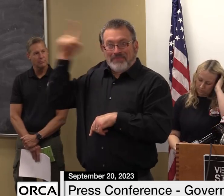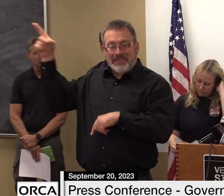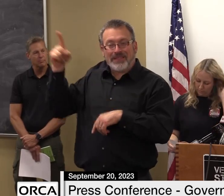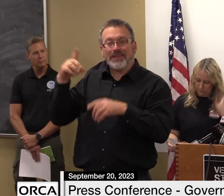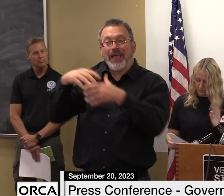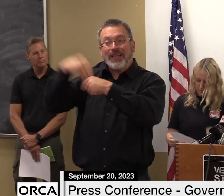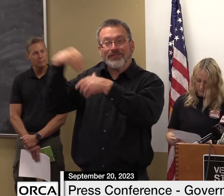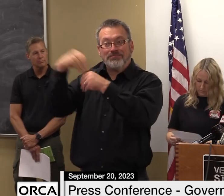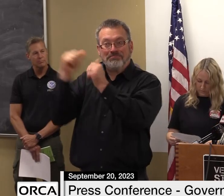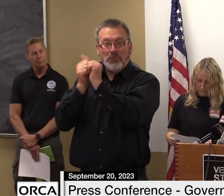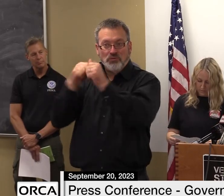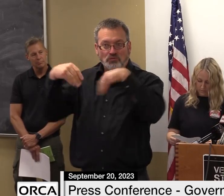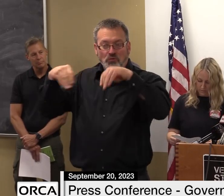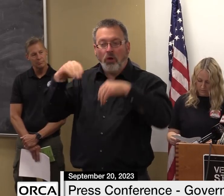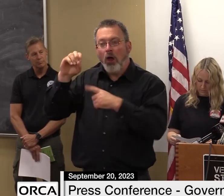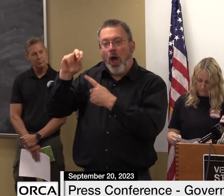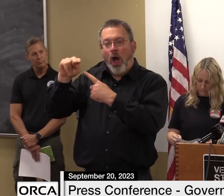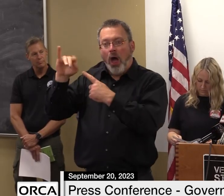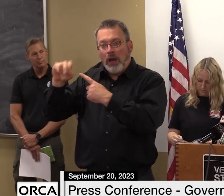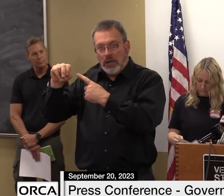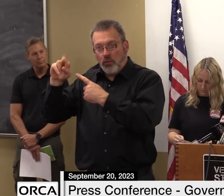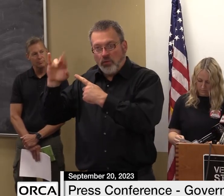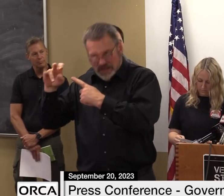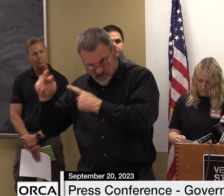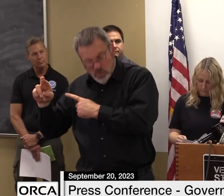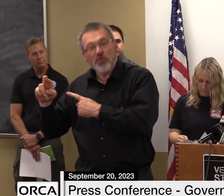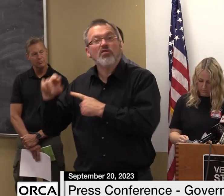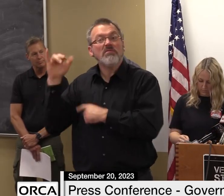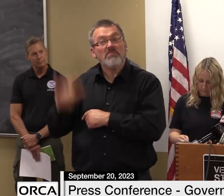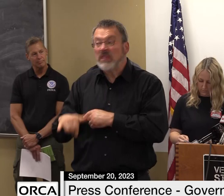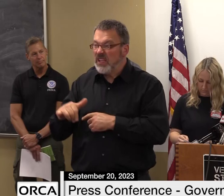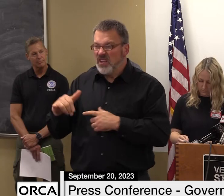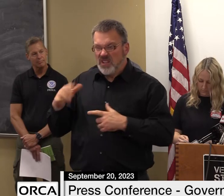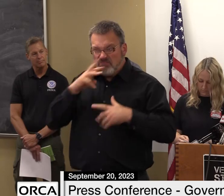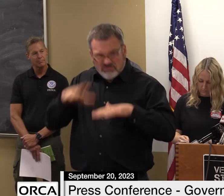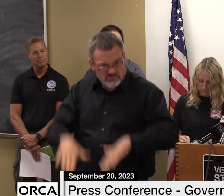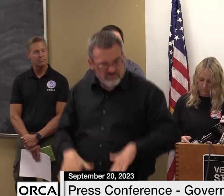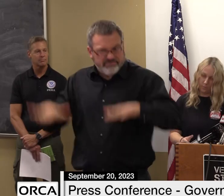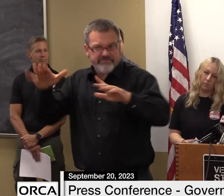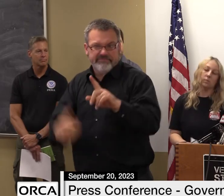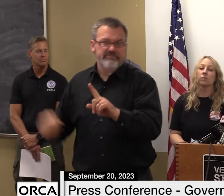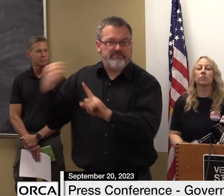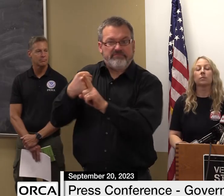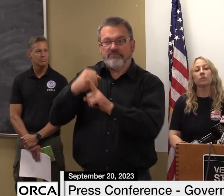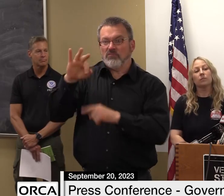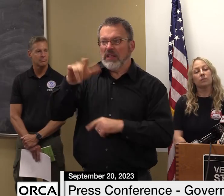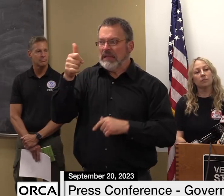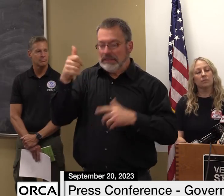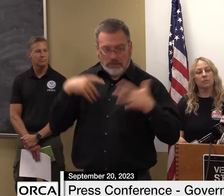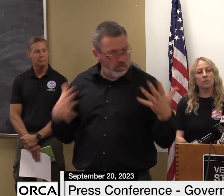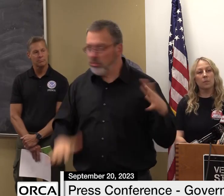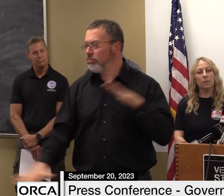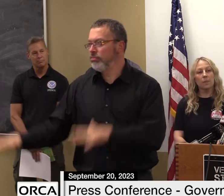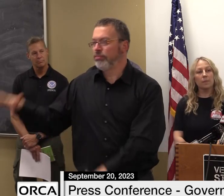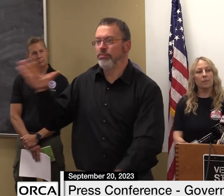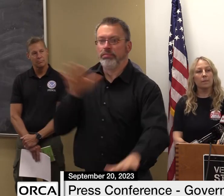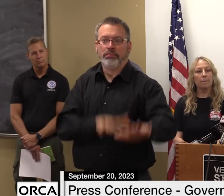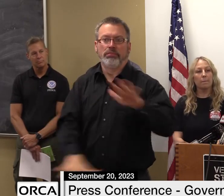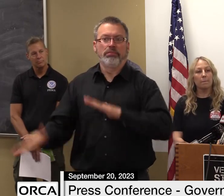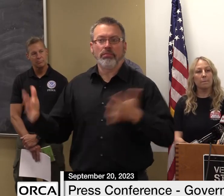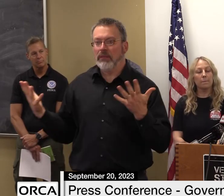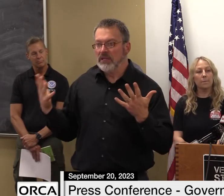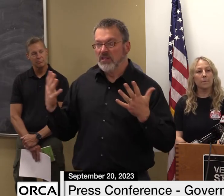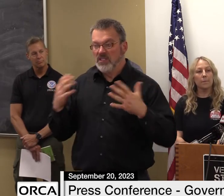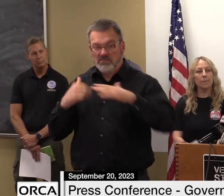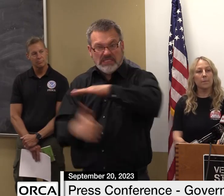rain started on July 10th. I was not alarmed. Our store's basement forms part of the channel that guides the north branch of the